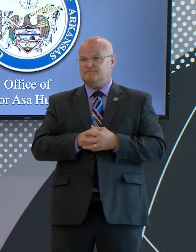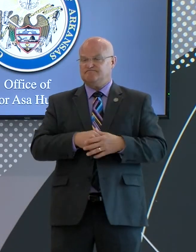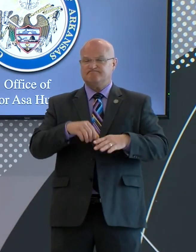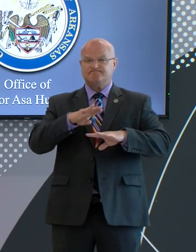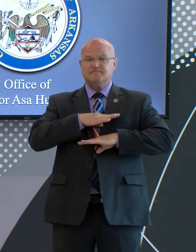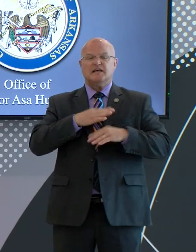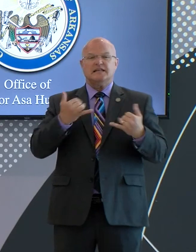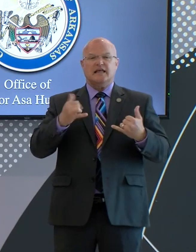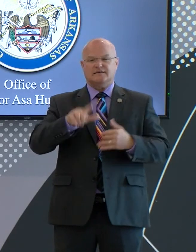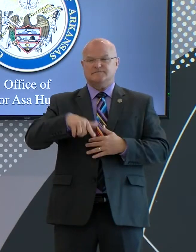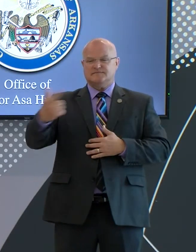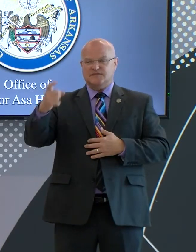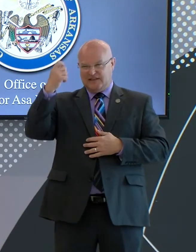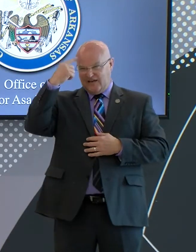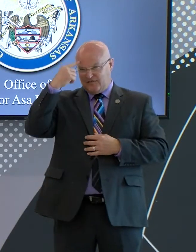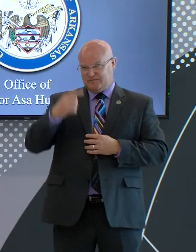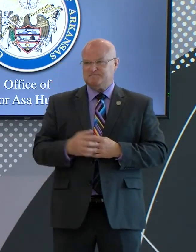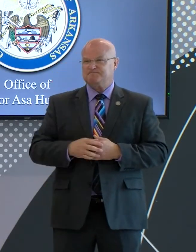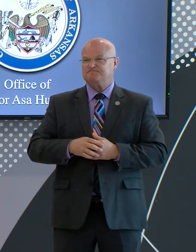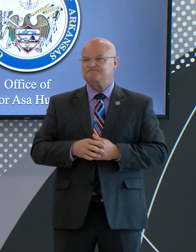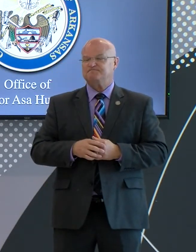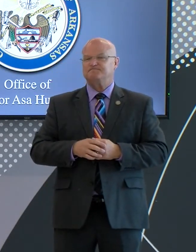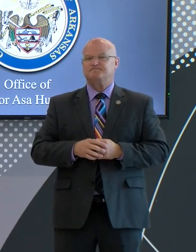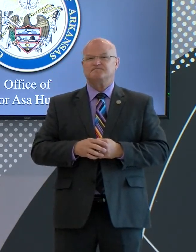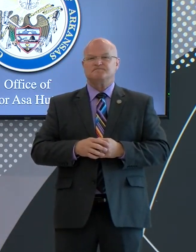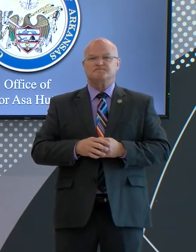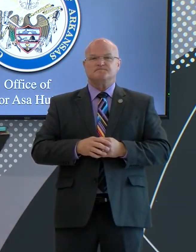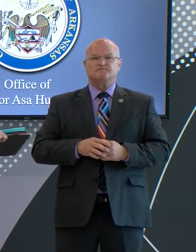With that, I want to turn it back over to the governor.